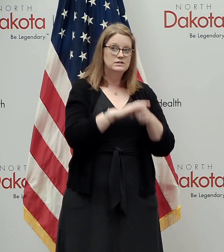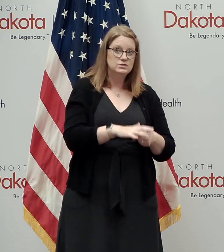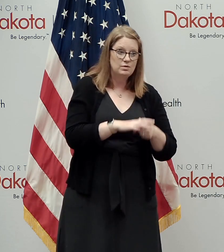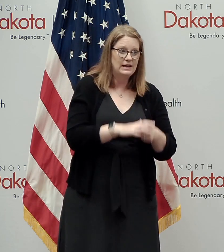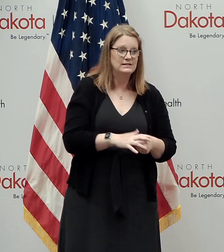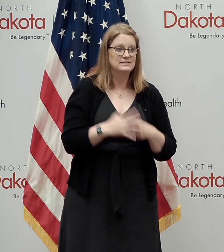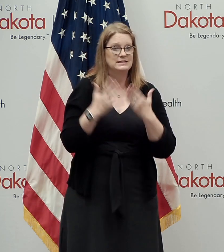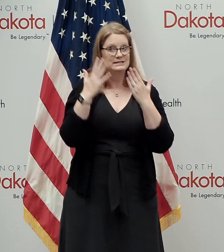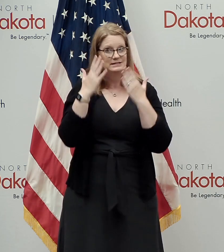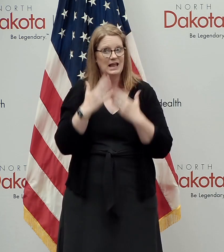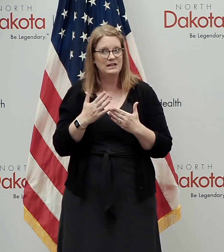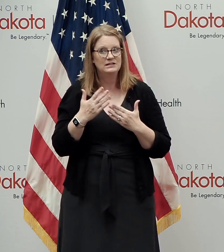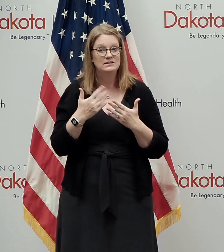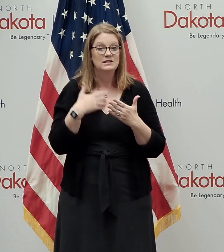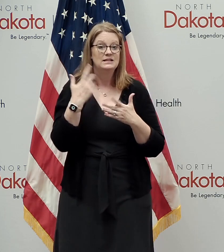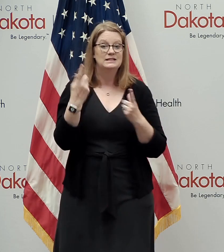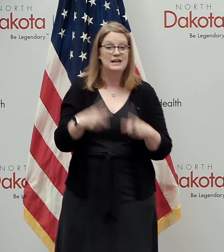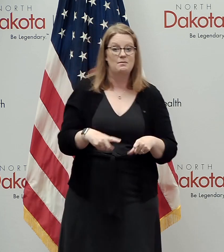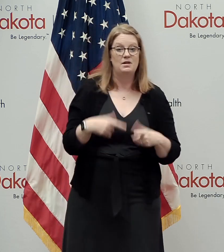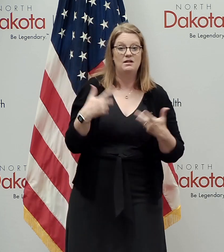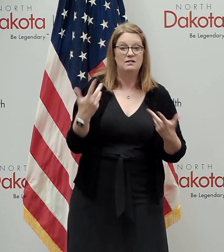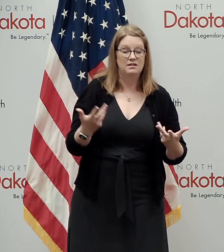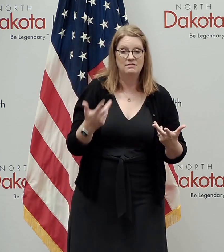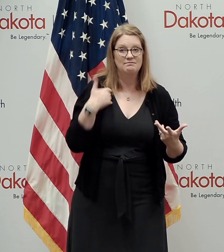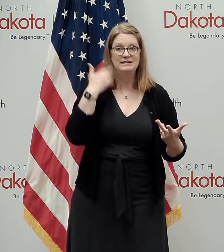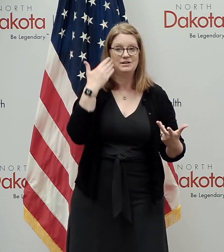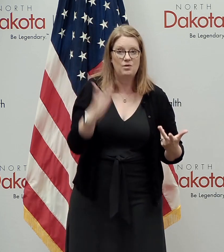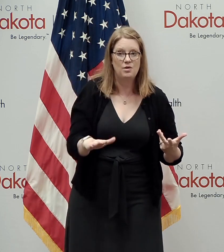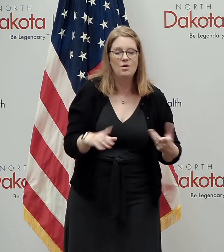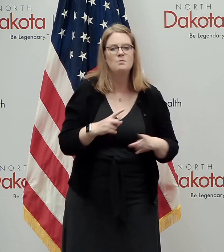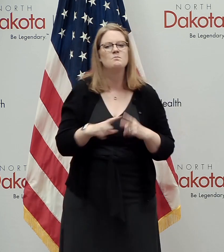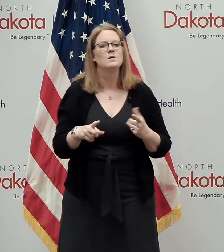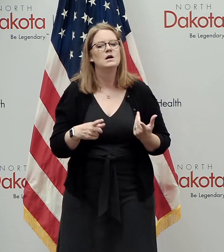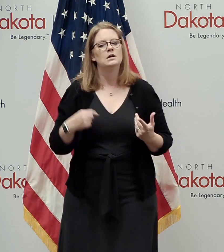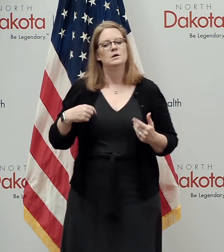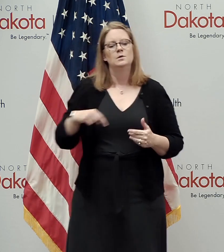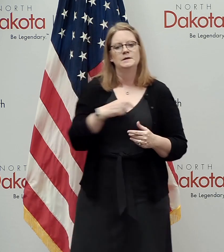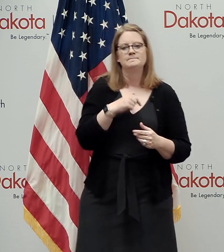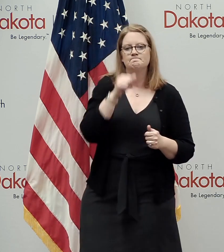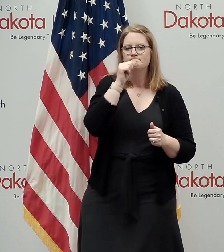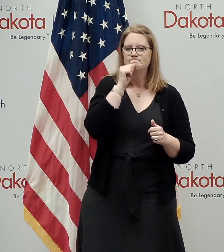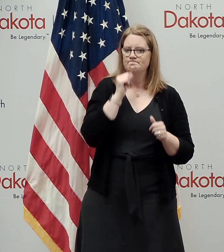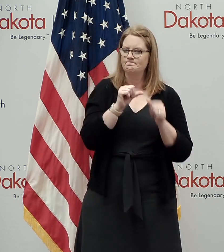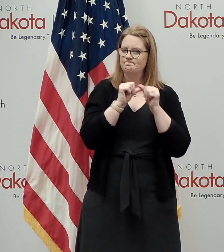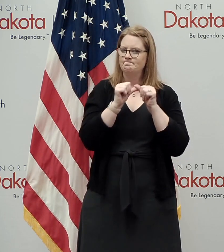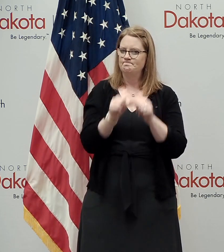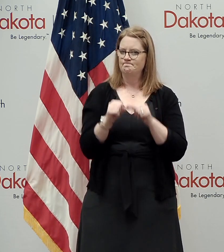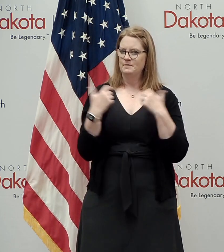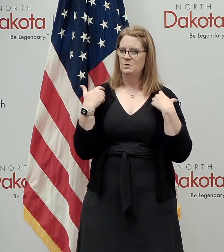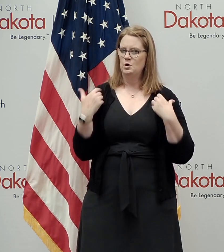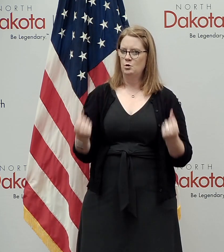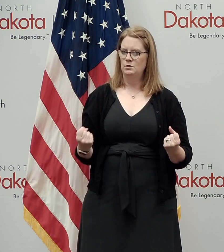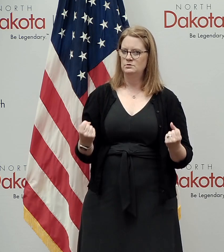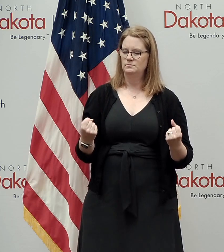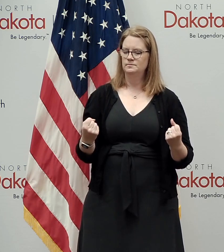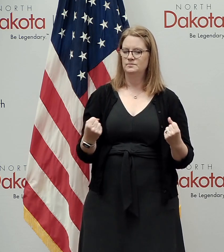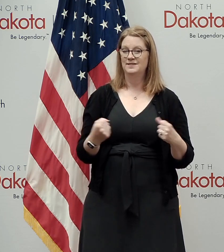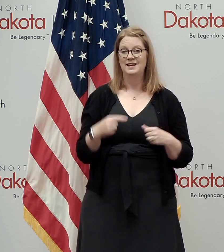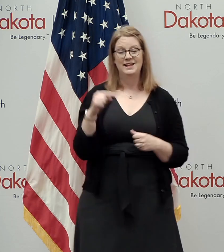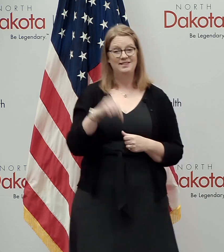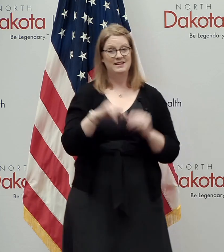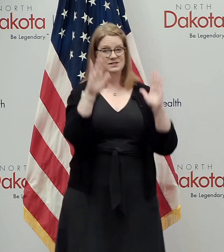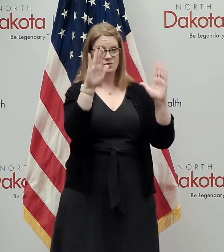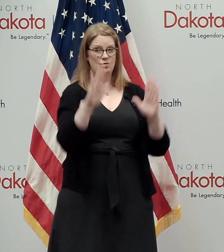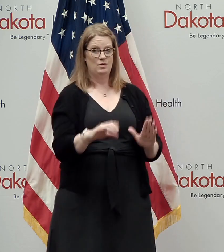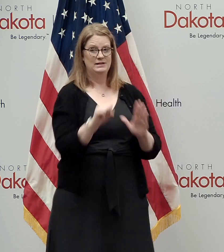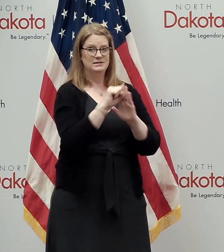what is to happen next. And yet, we have dealt with this time with great fortitude and courage. Our great state and higher